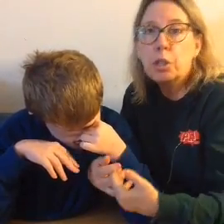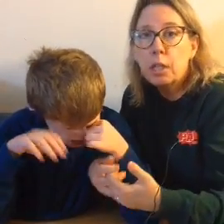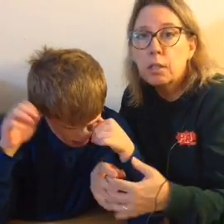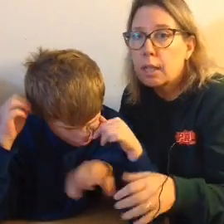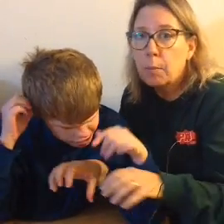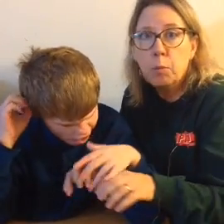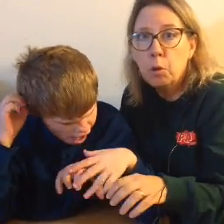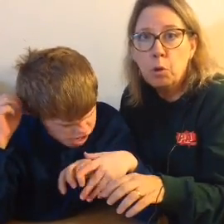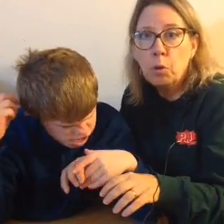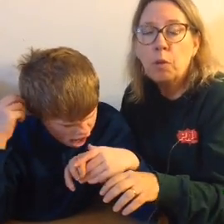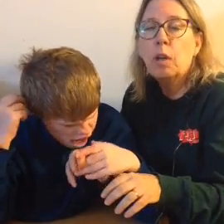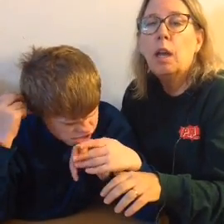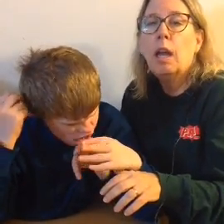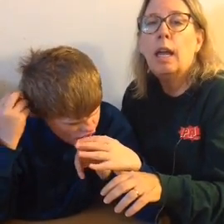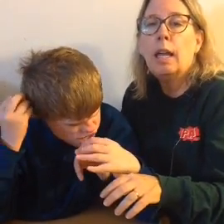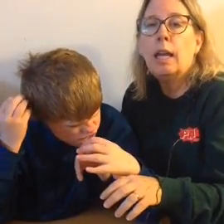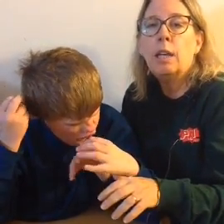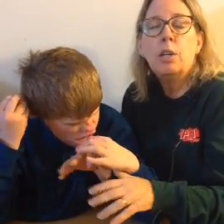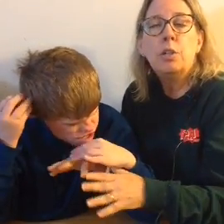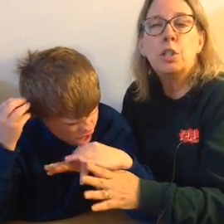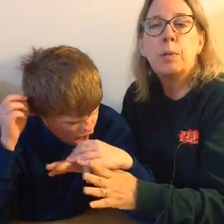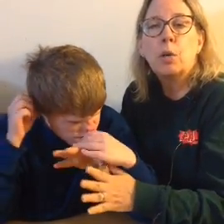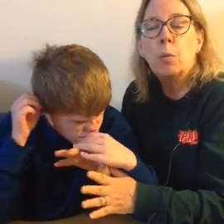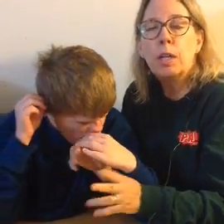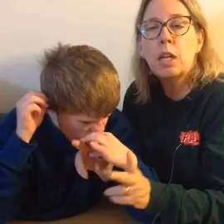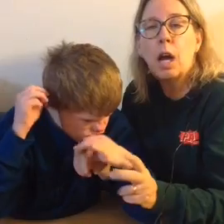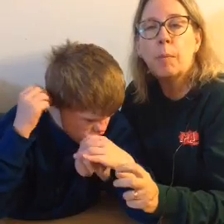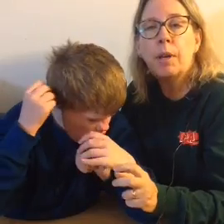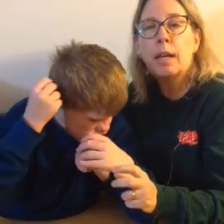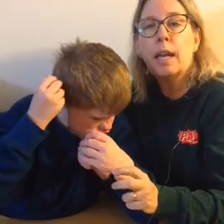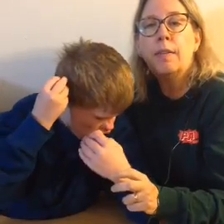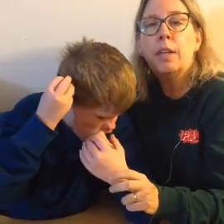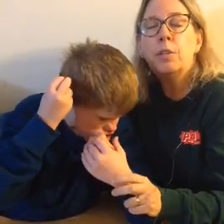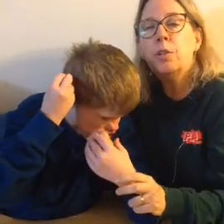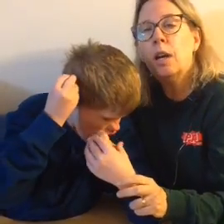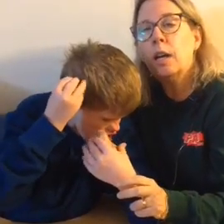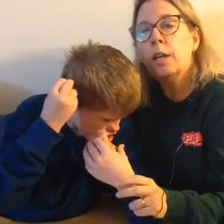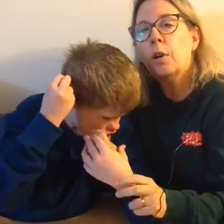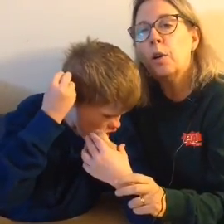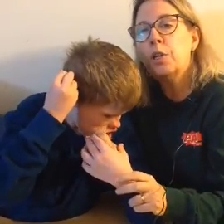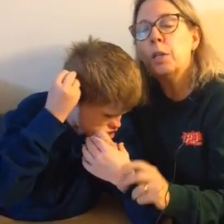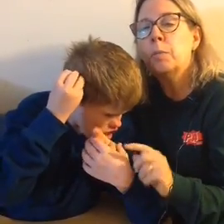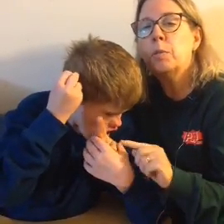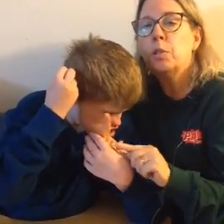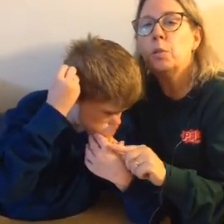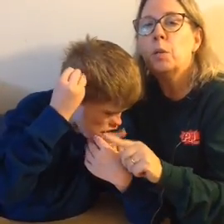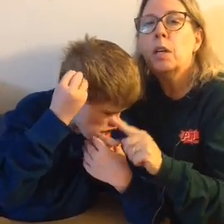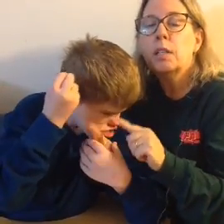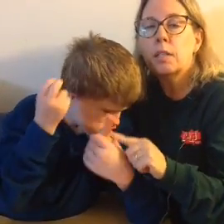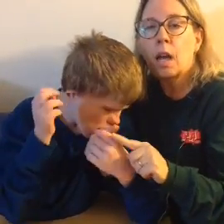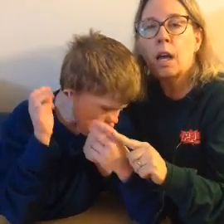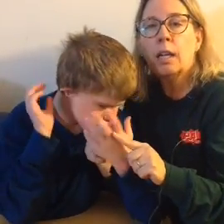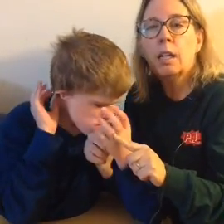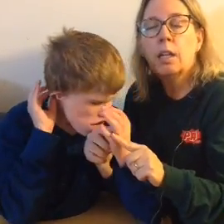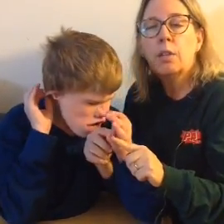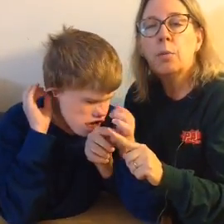machines that move, and you just pick one topic and then you encourage him to sign the